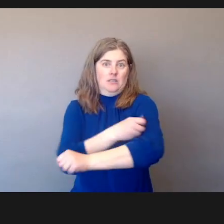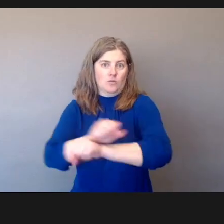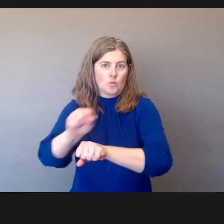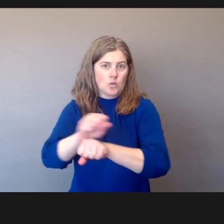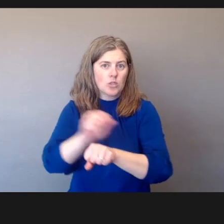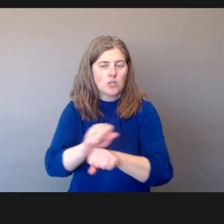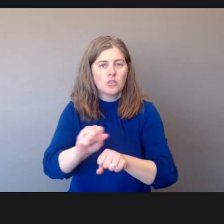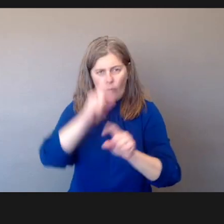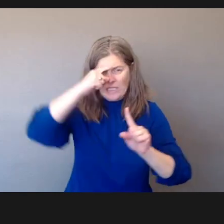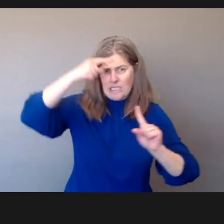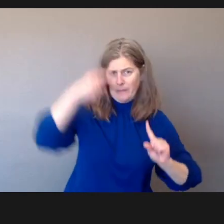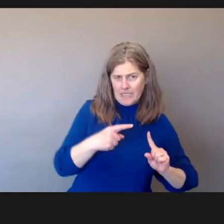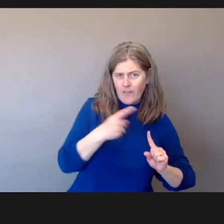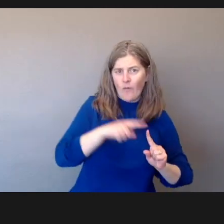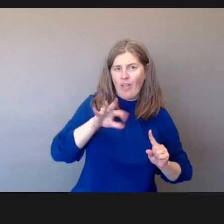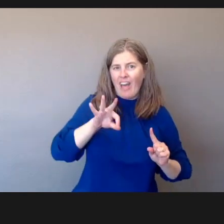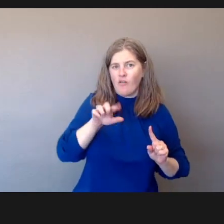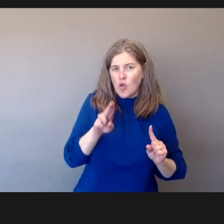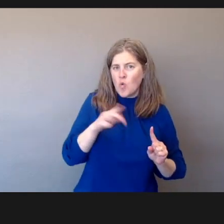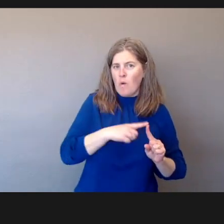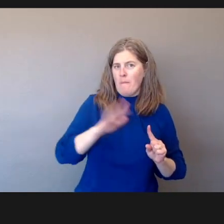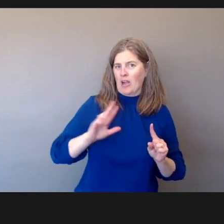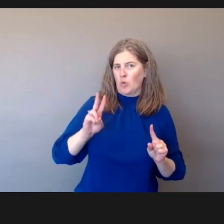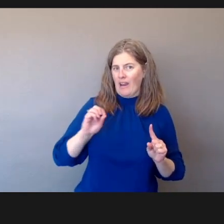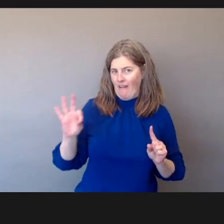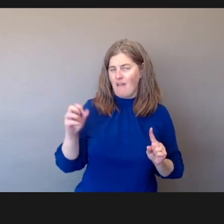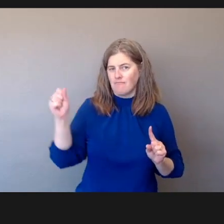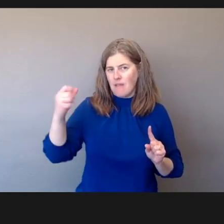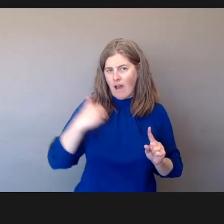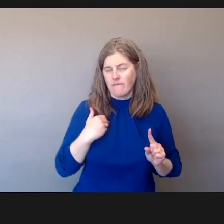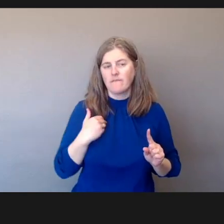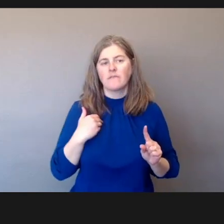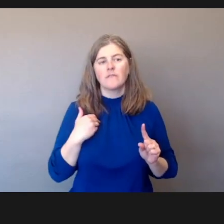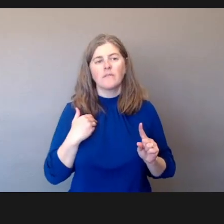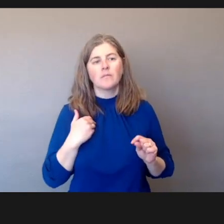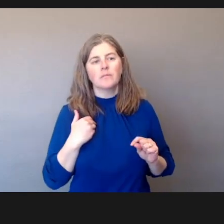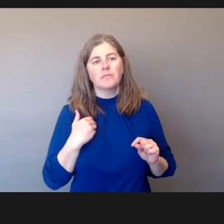that was specific to that. But I think that